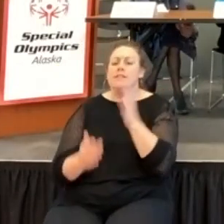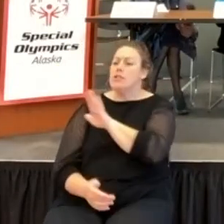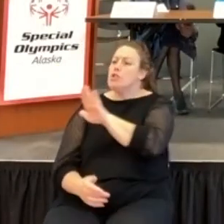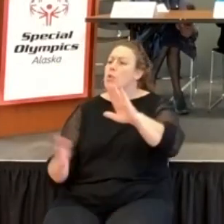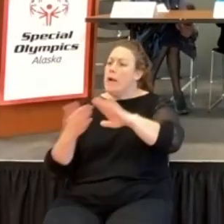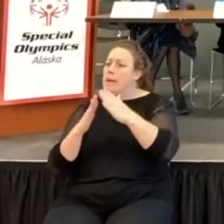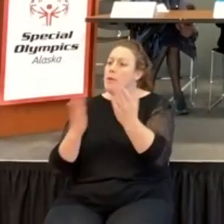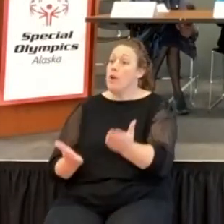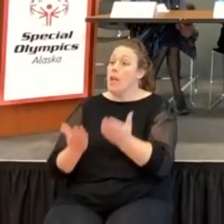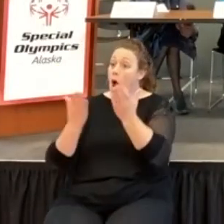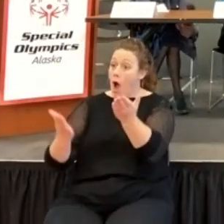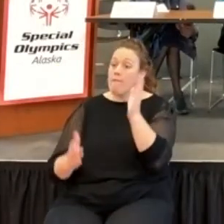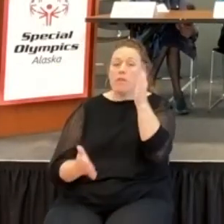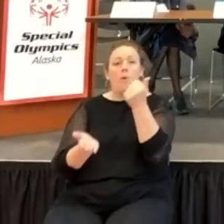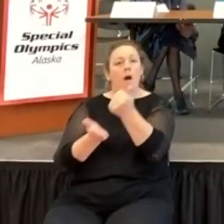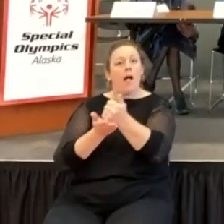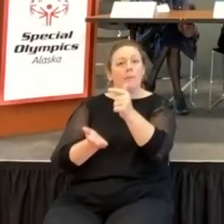assist you in aging well?